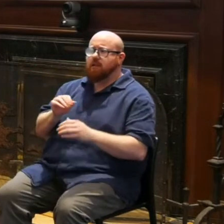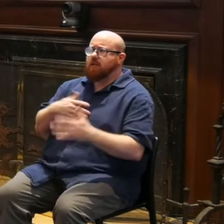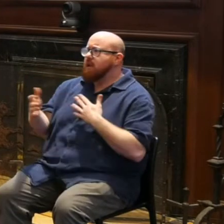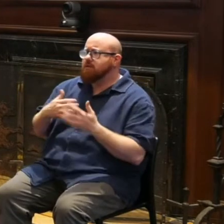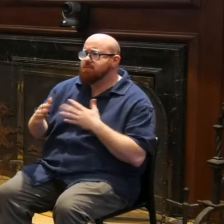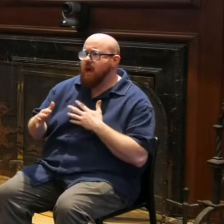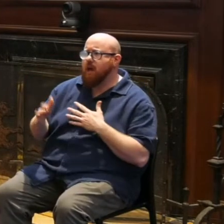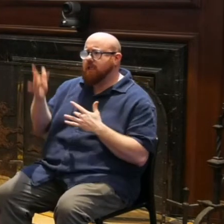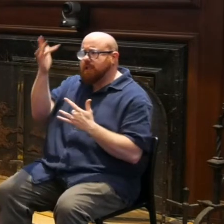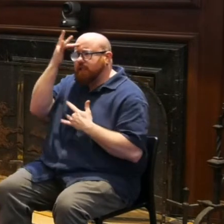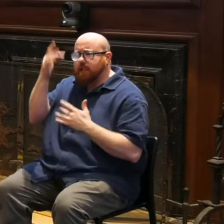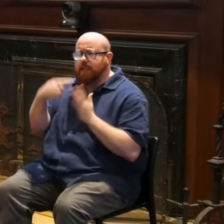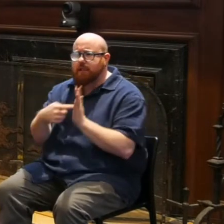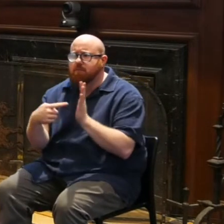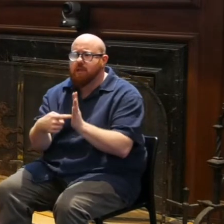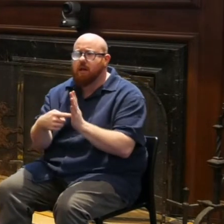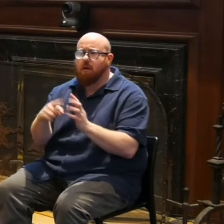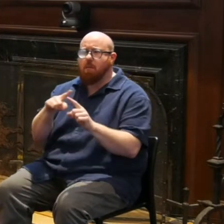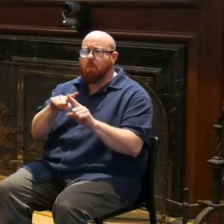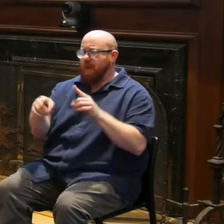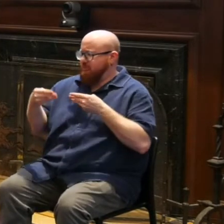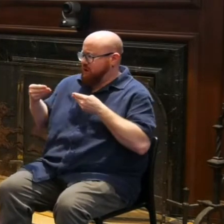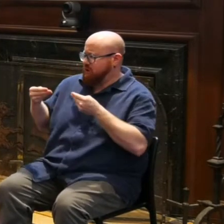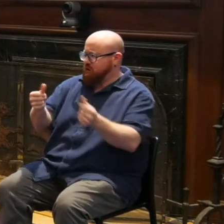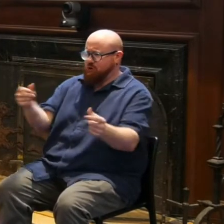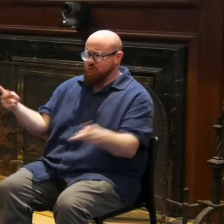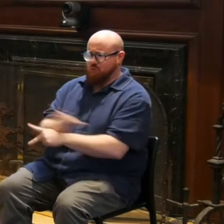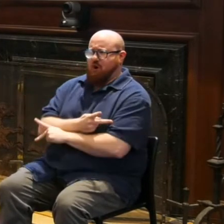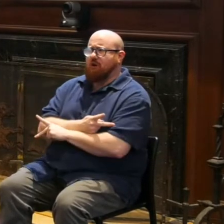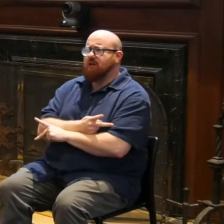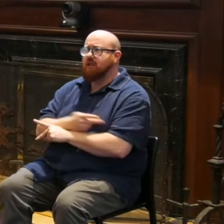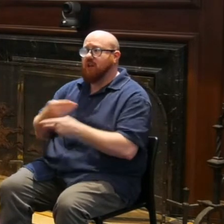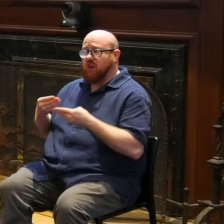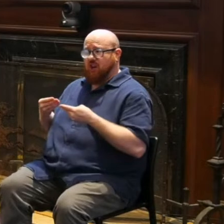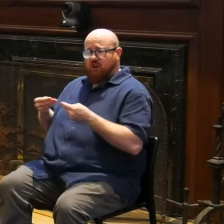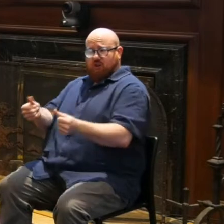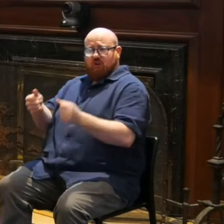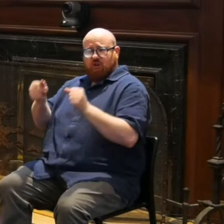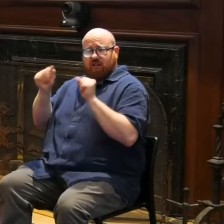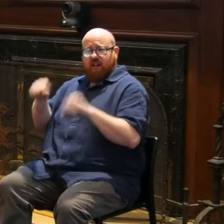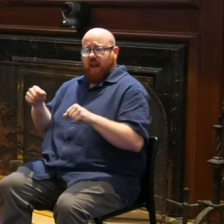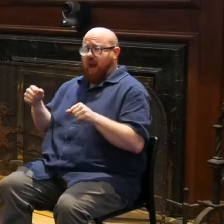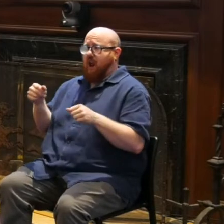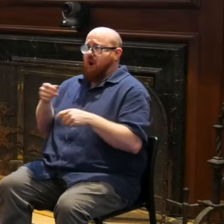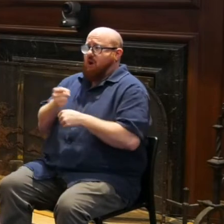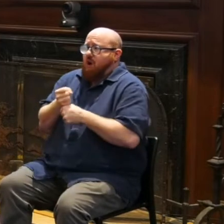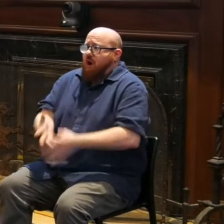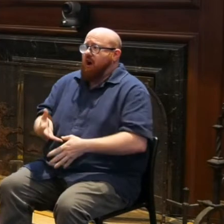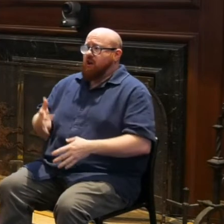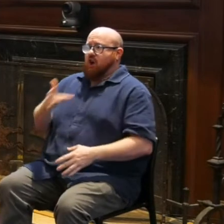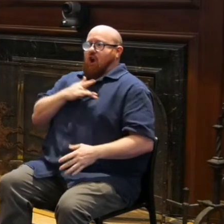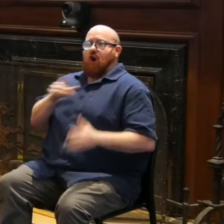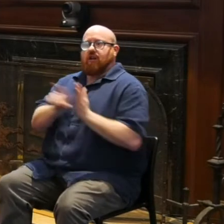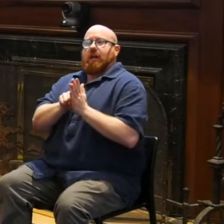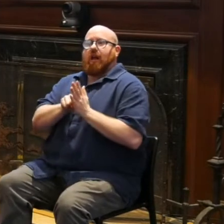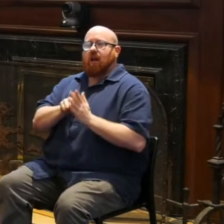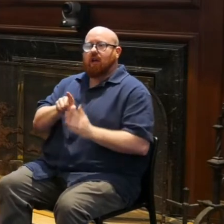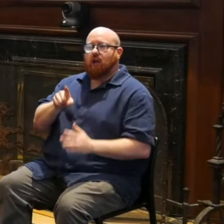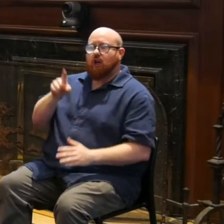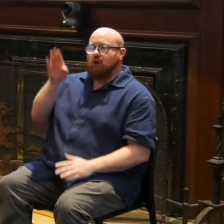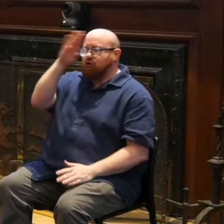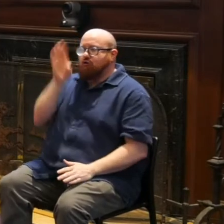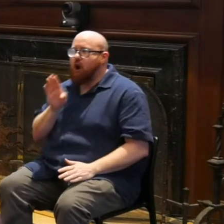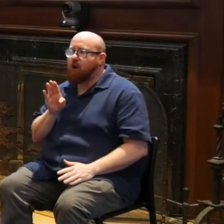remedy was worse. The cure could cause heart attacks, strokes, seizures,